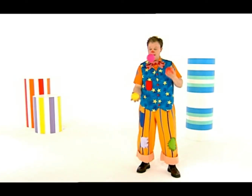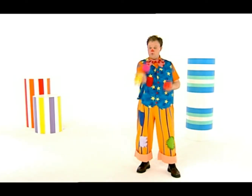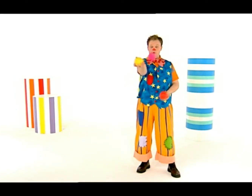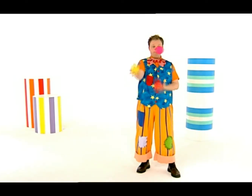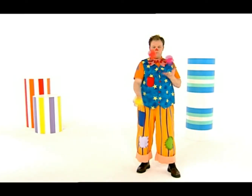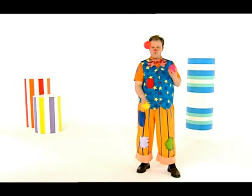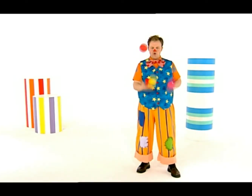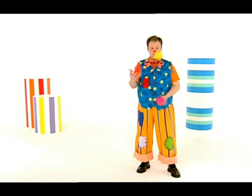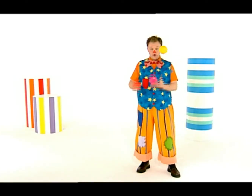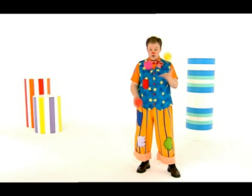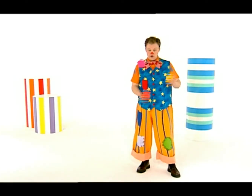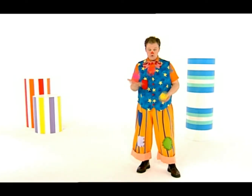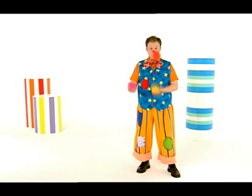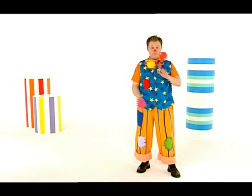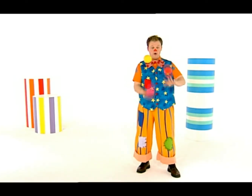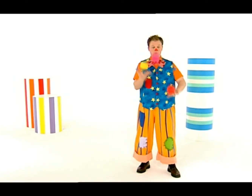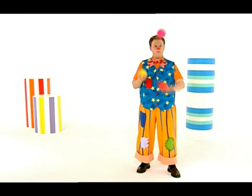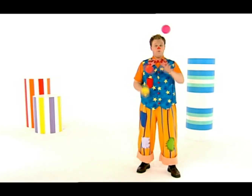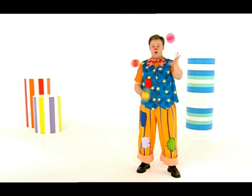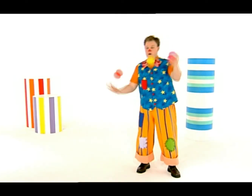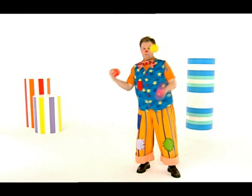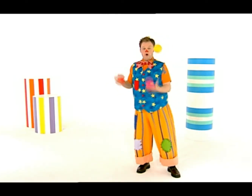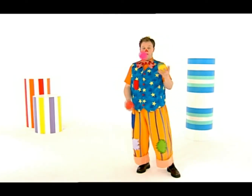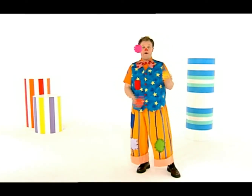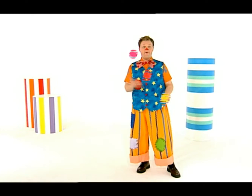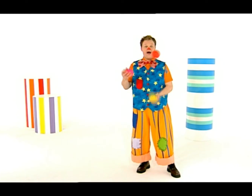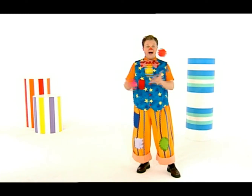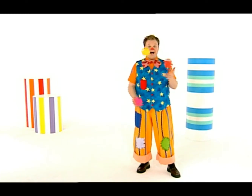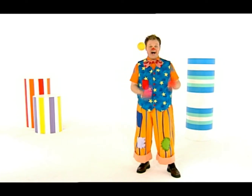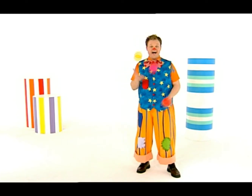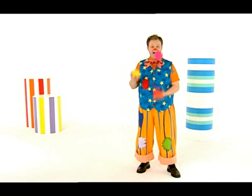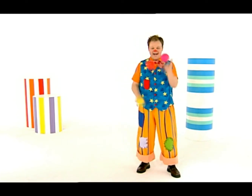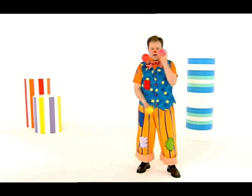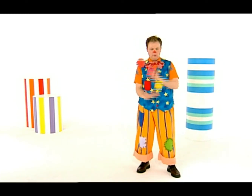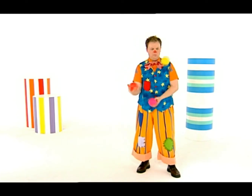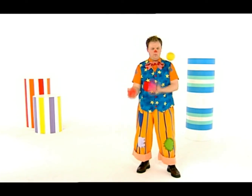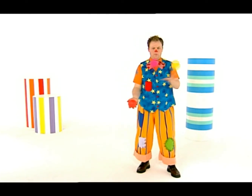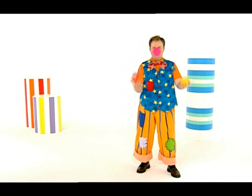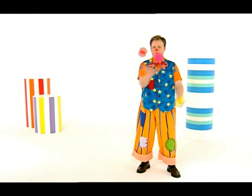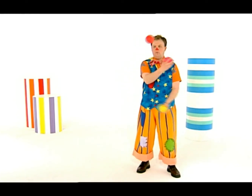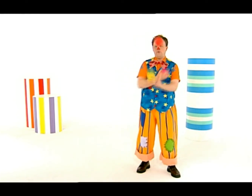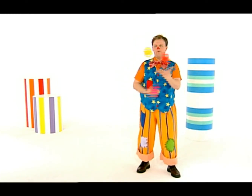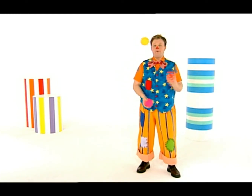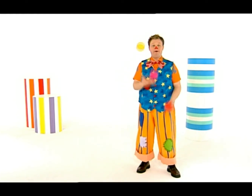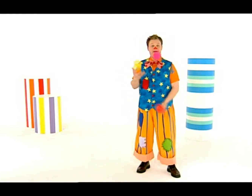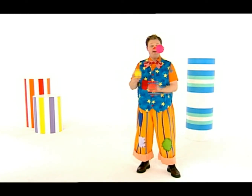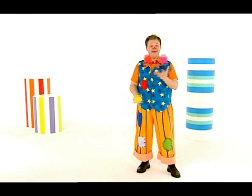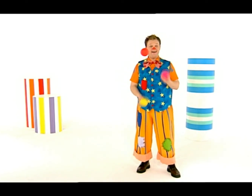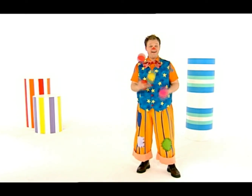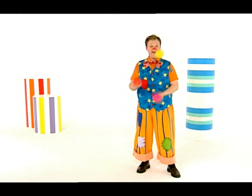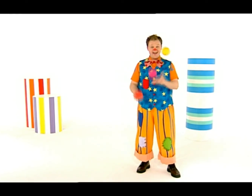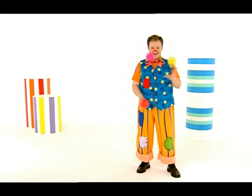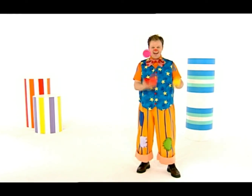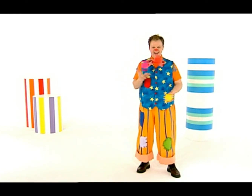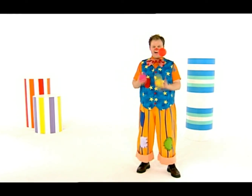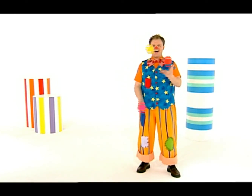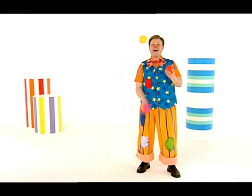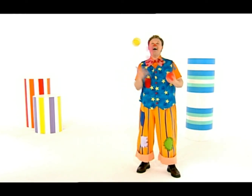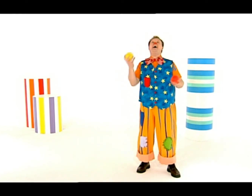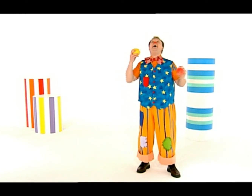Hey! Ha ha ha! Whoop! Whoop, whoop, whoop, whoa, whoa, whoa, whoa! That's lovely juggling, Mr. Tumble. Ah! Ha